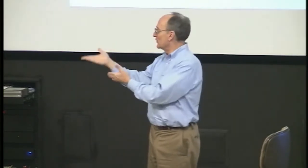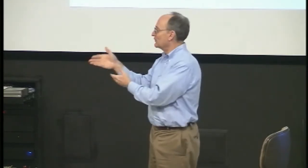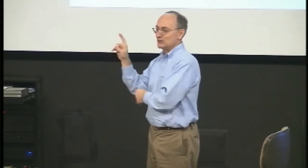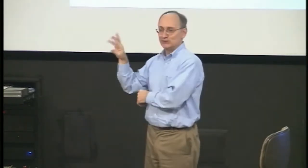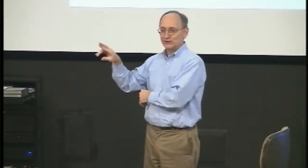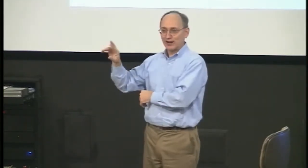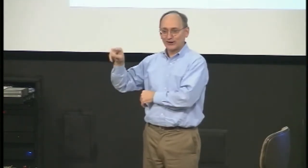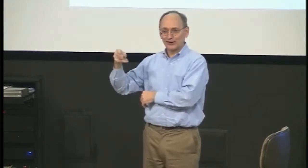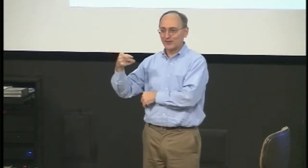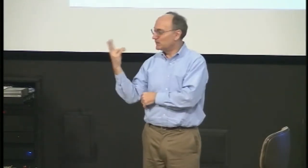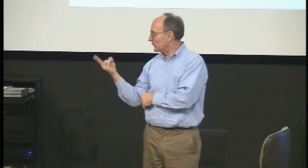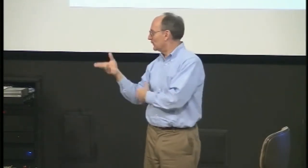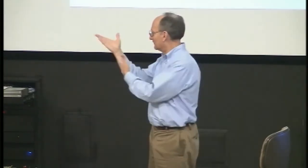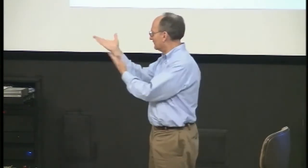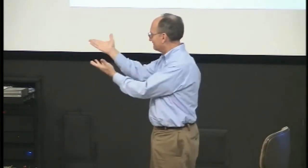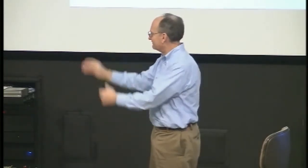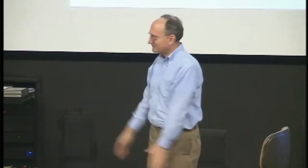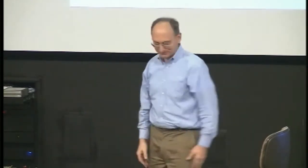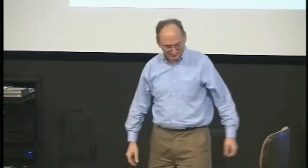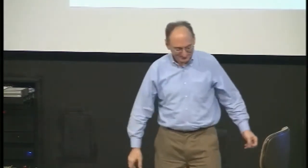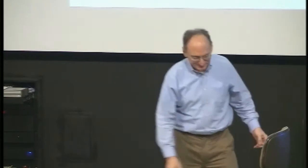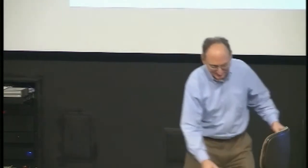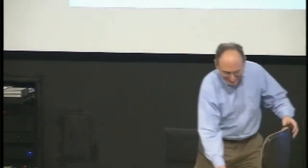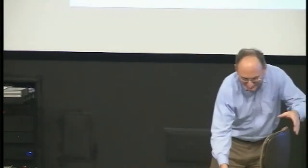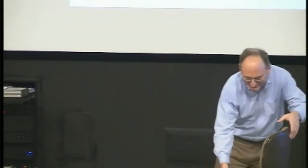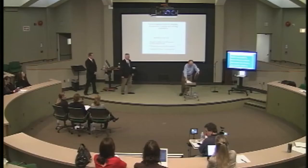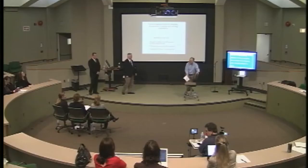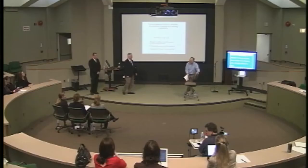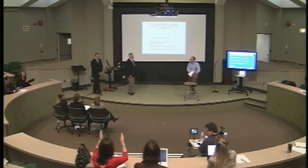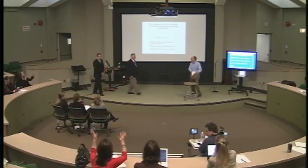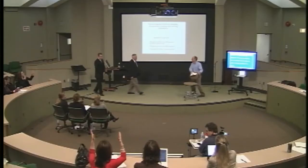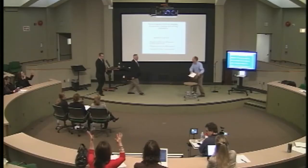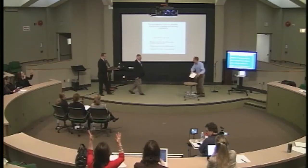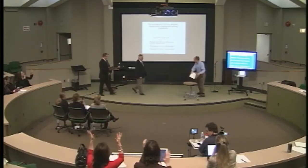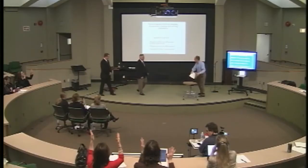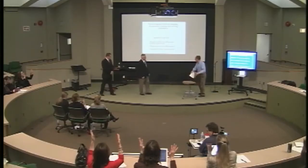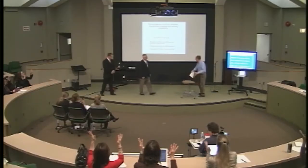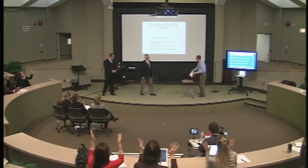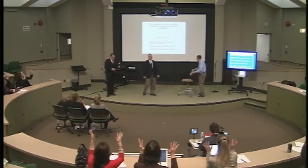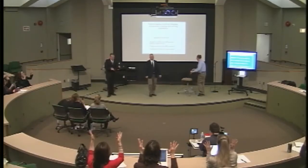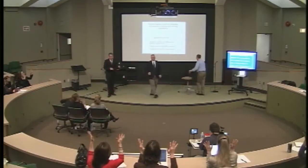see me continue on. So with that, I will turn the floor over to Dr. Pugh. Ken? Thank you.